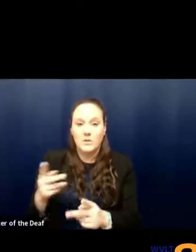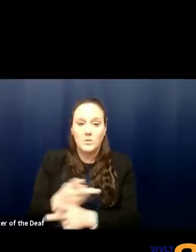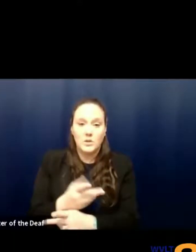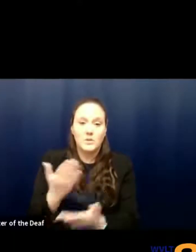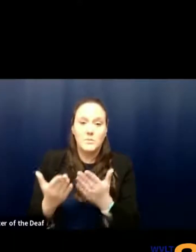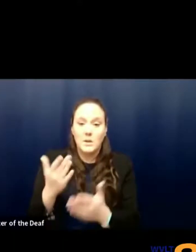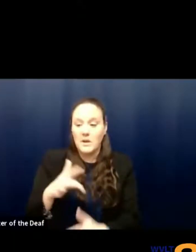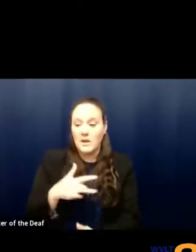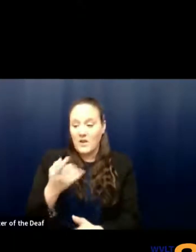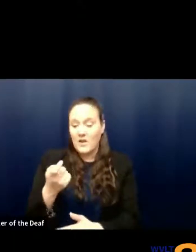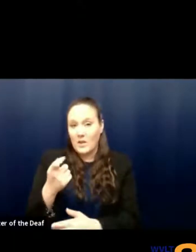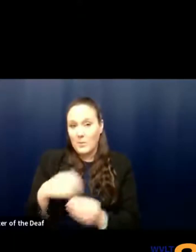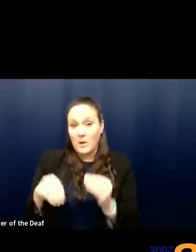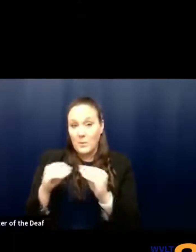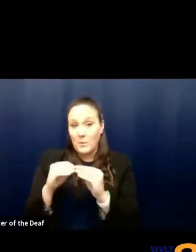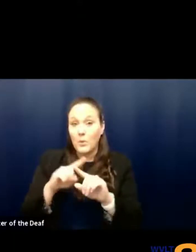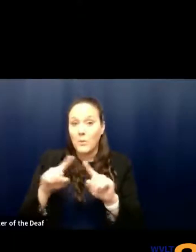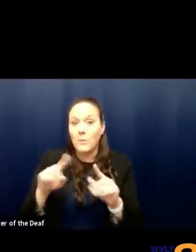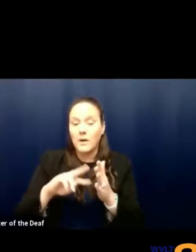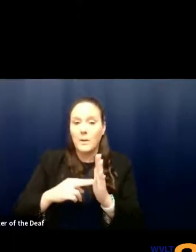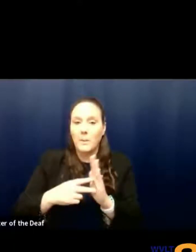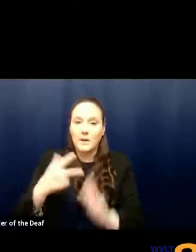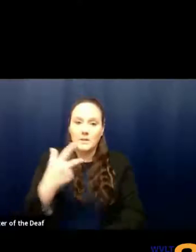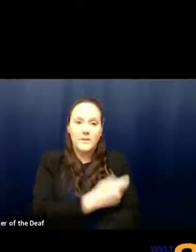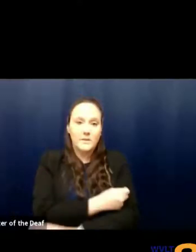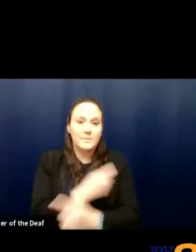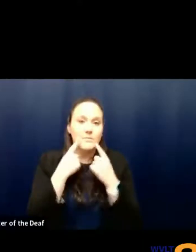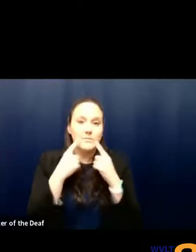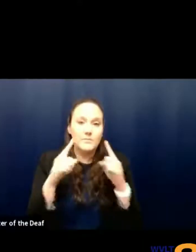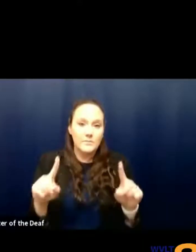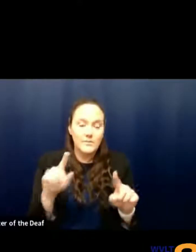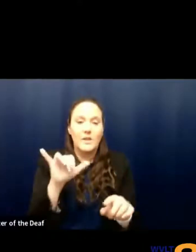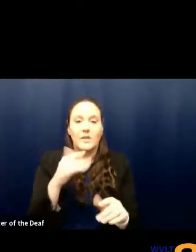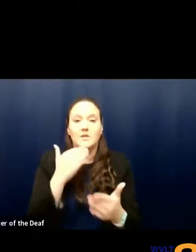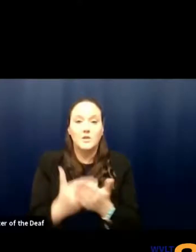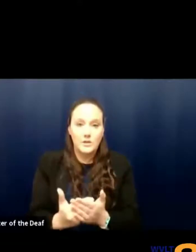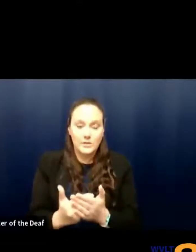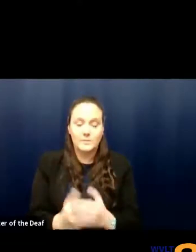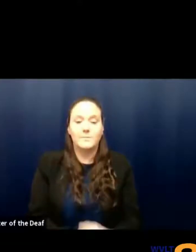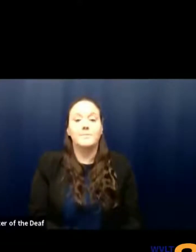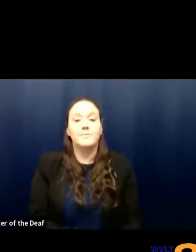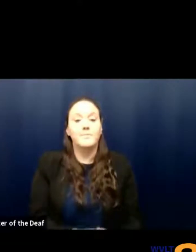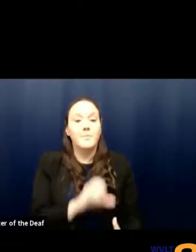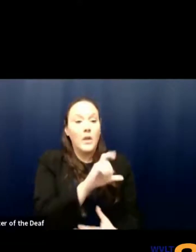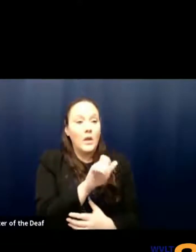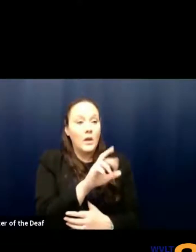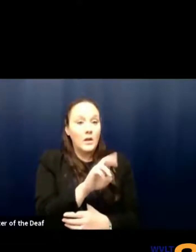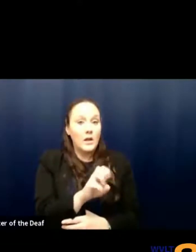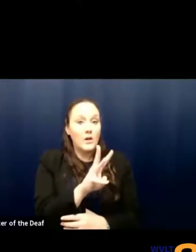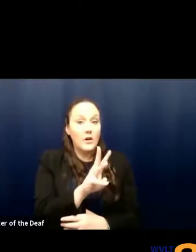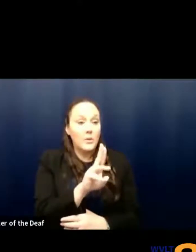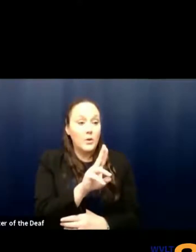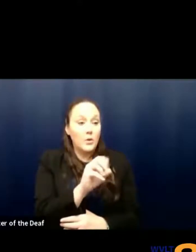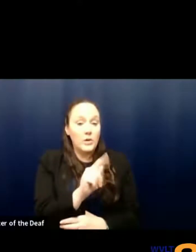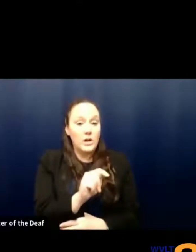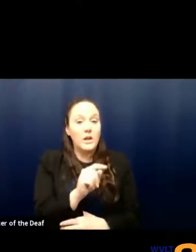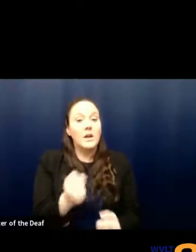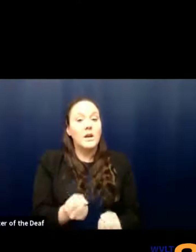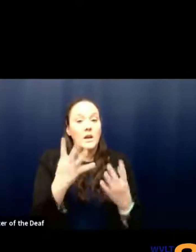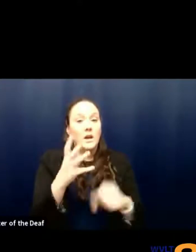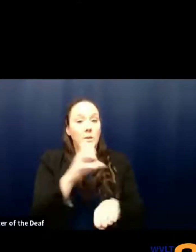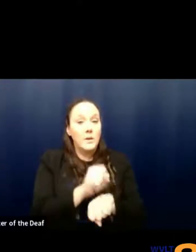again, that means that the vaccine's doing its job, and that's a good thing. From Claire with WUOT, how many appointments are you setting aside